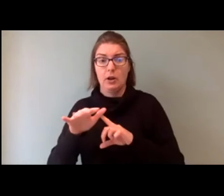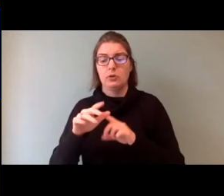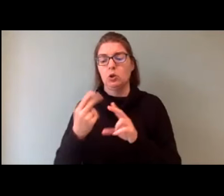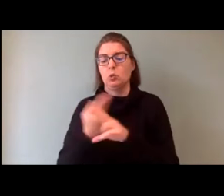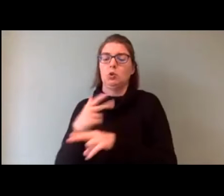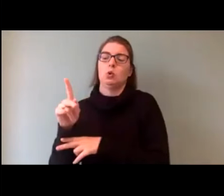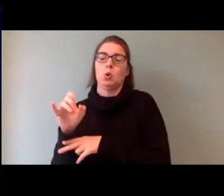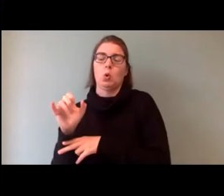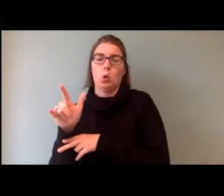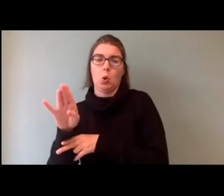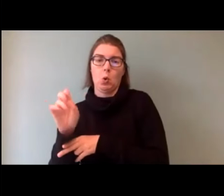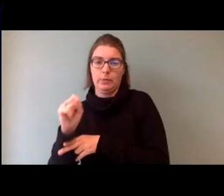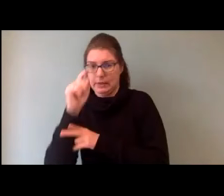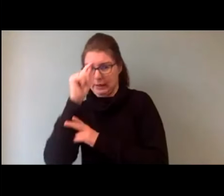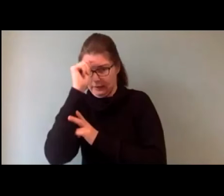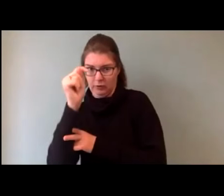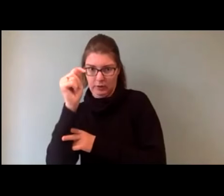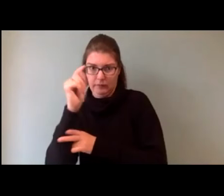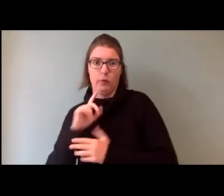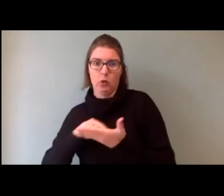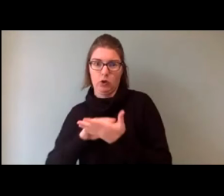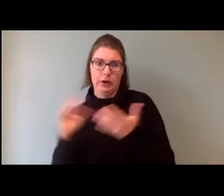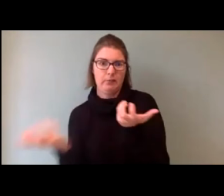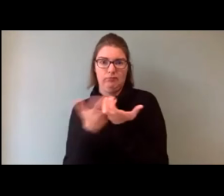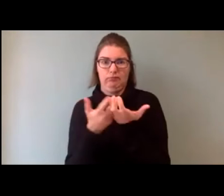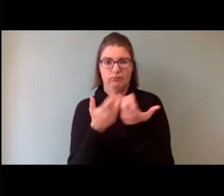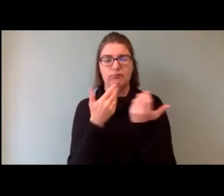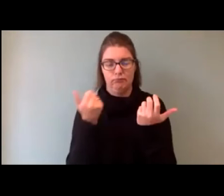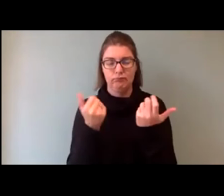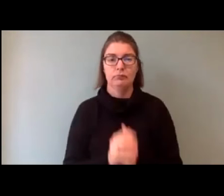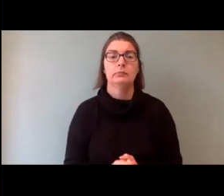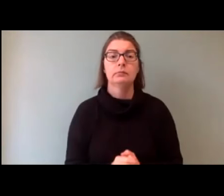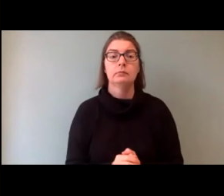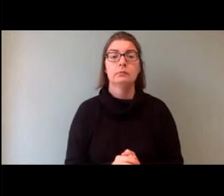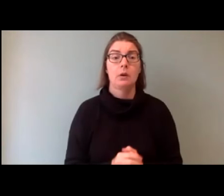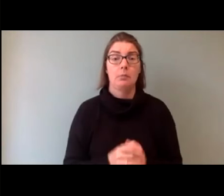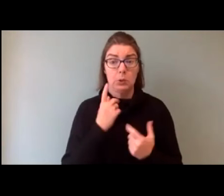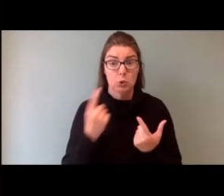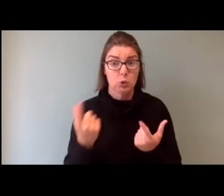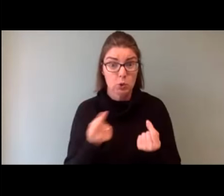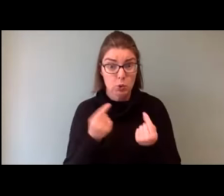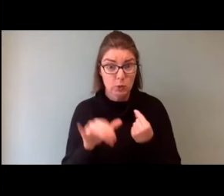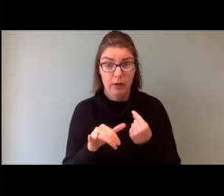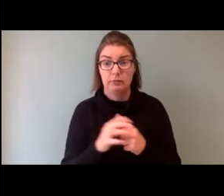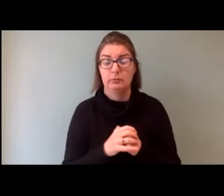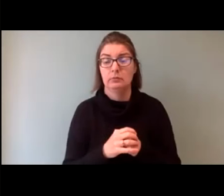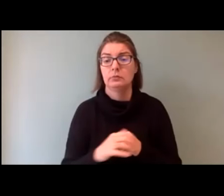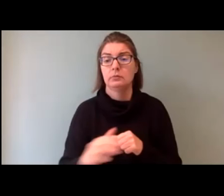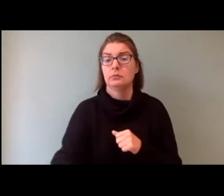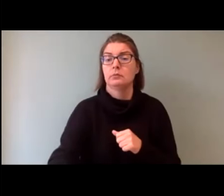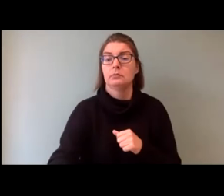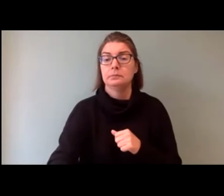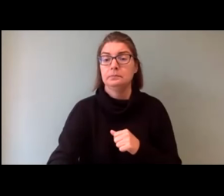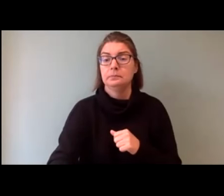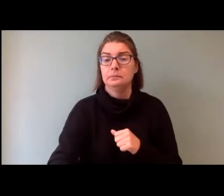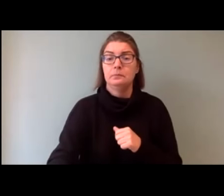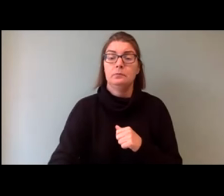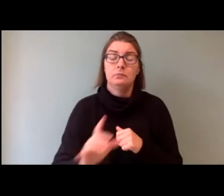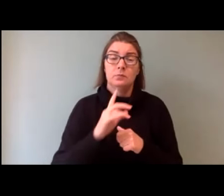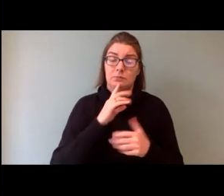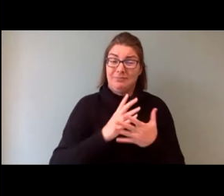learning. And to be able to do that, because we talked about how Zoom is